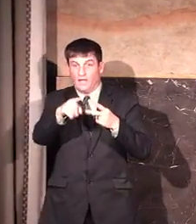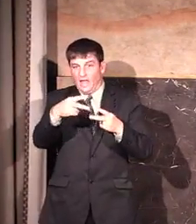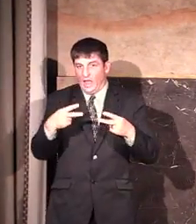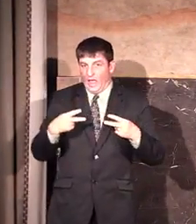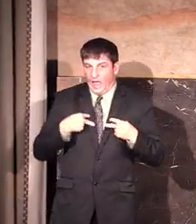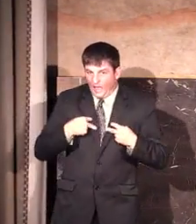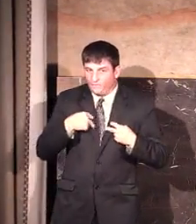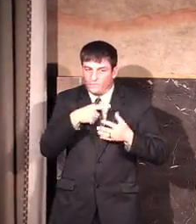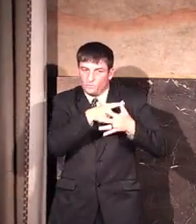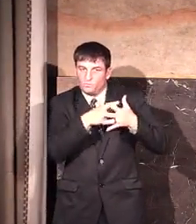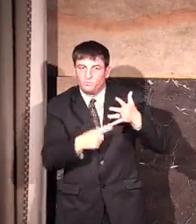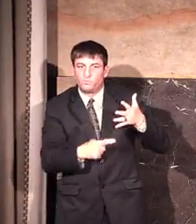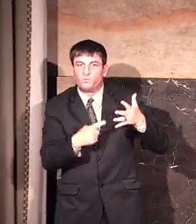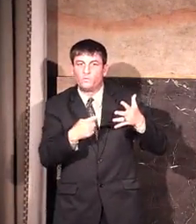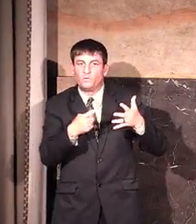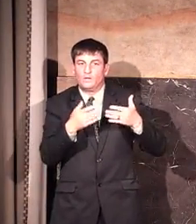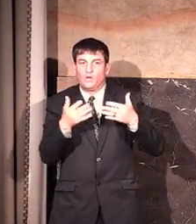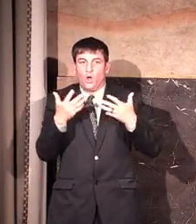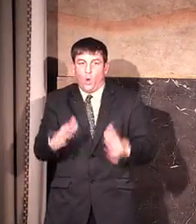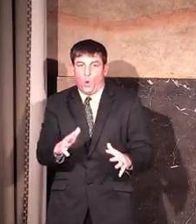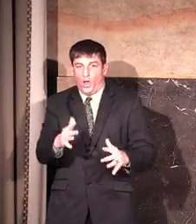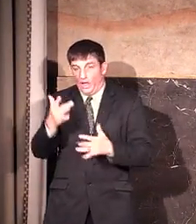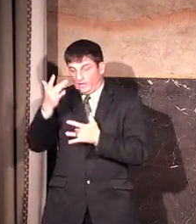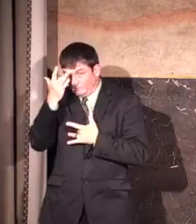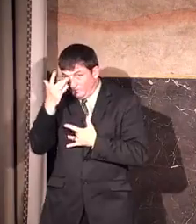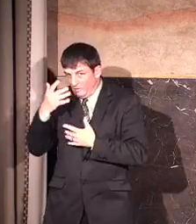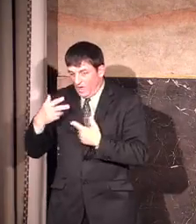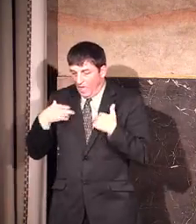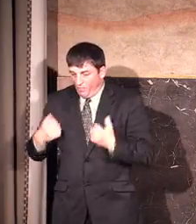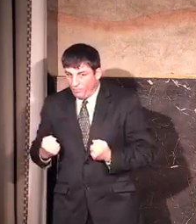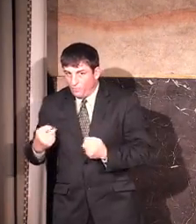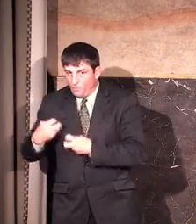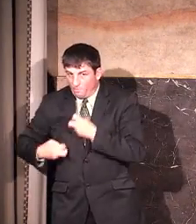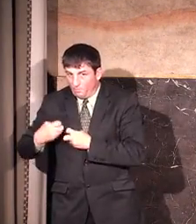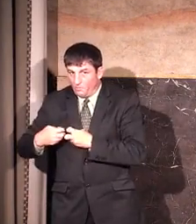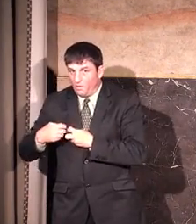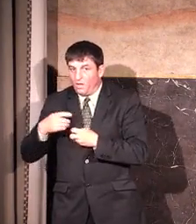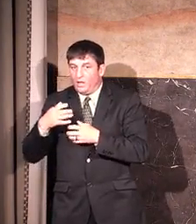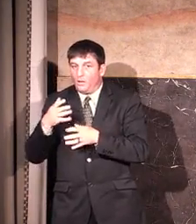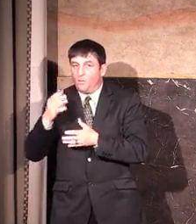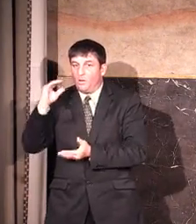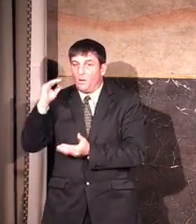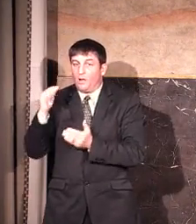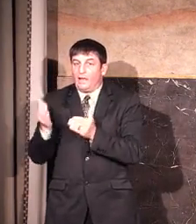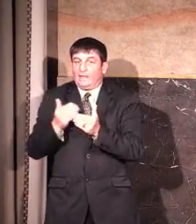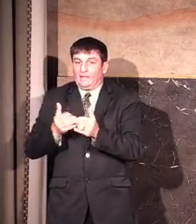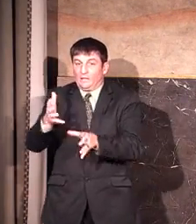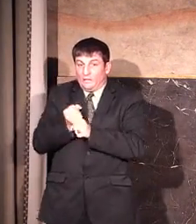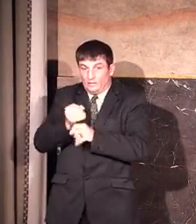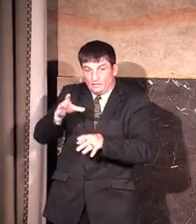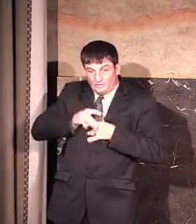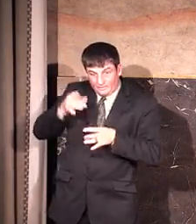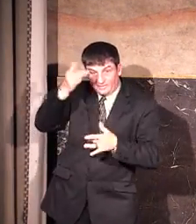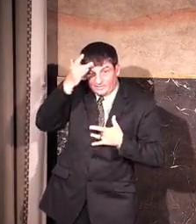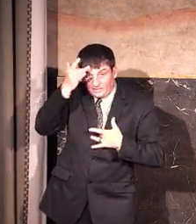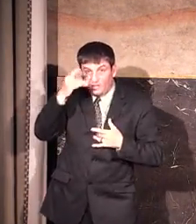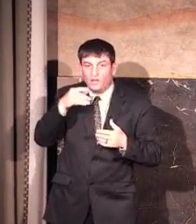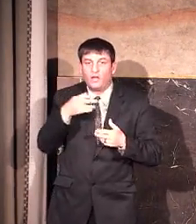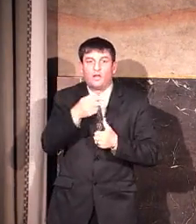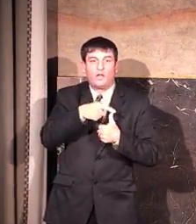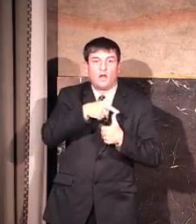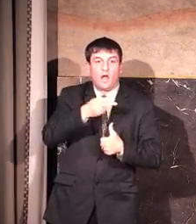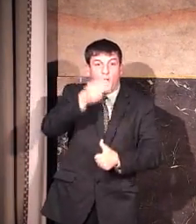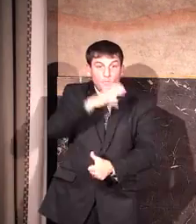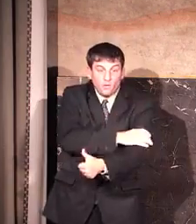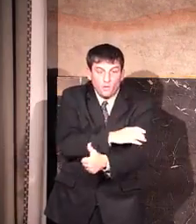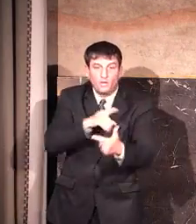conditions that predispose you to poorer outcomes should you contract the disease, hypertension, diabetes, kidney disease, heart